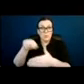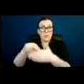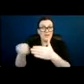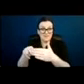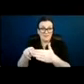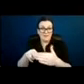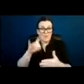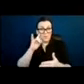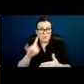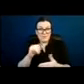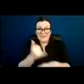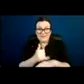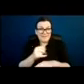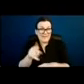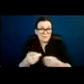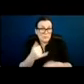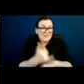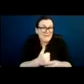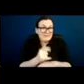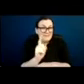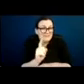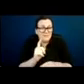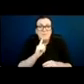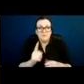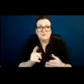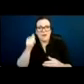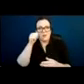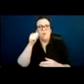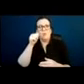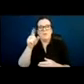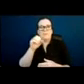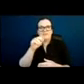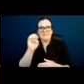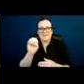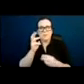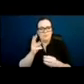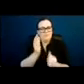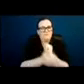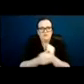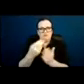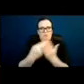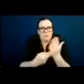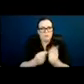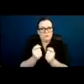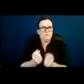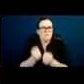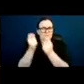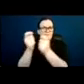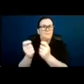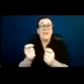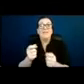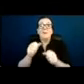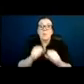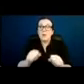cannot yet do that just yet, I know that the stage will be completed very shortly. We will then await notification